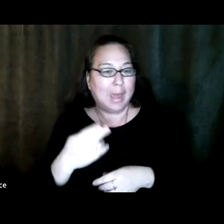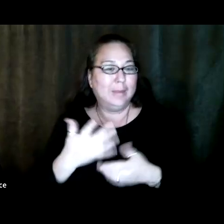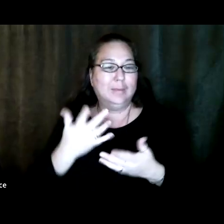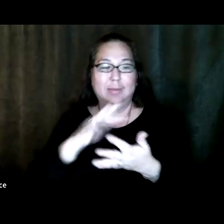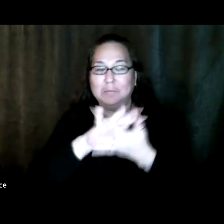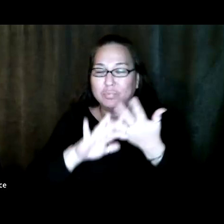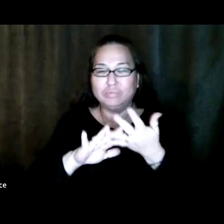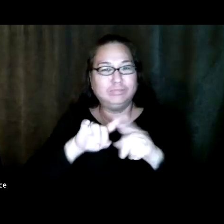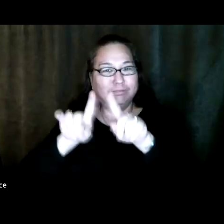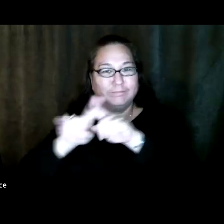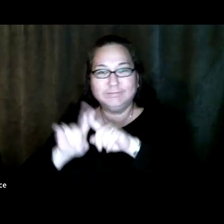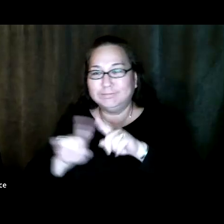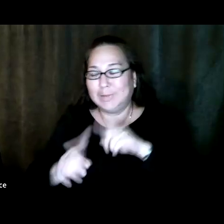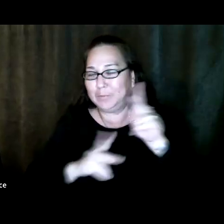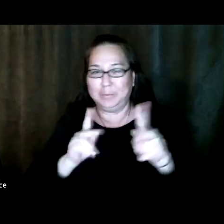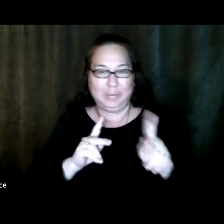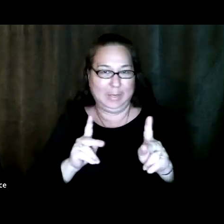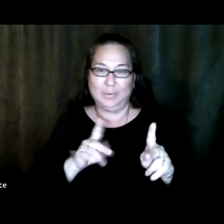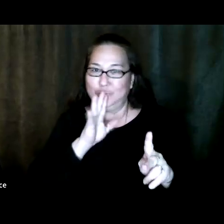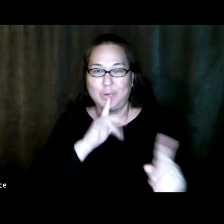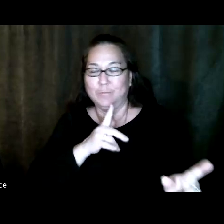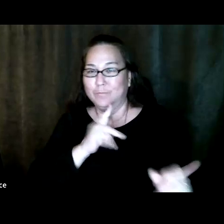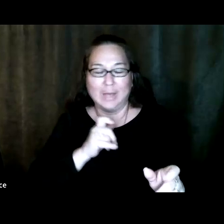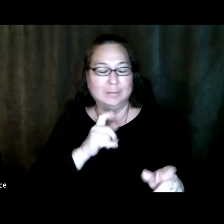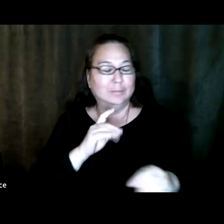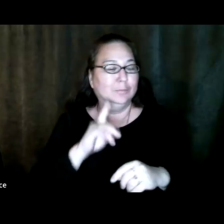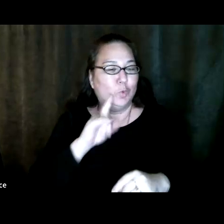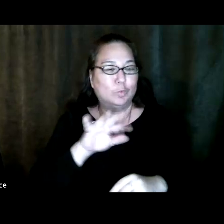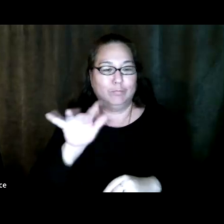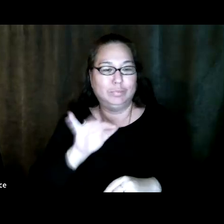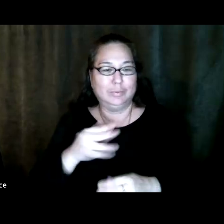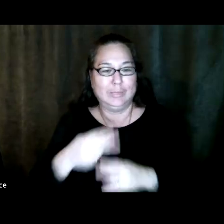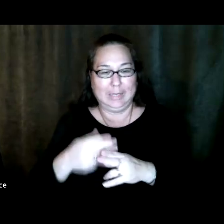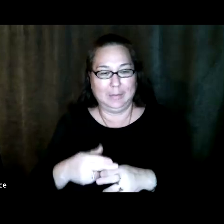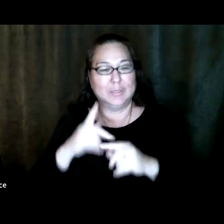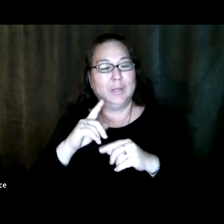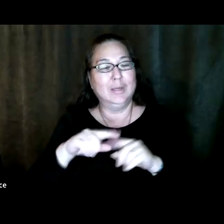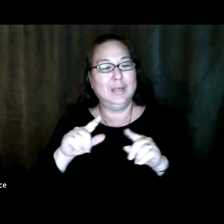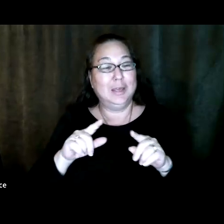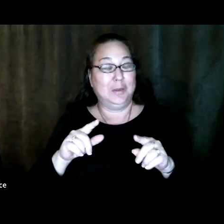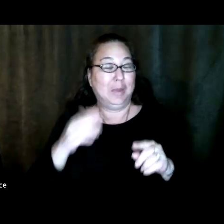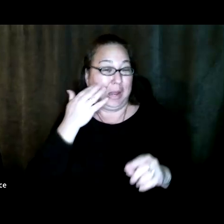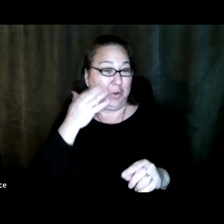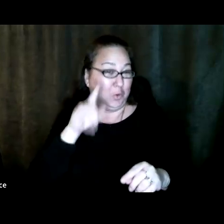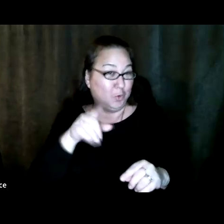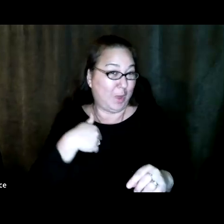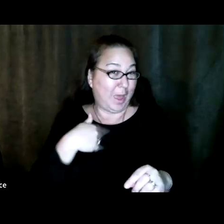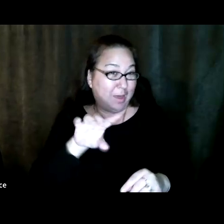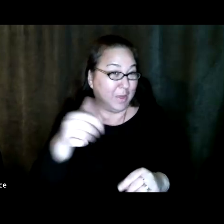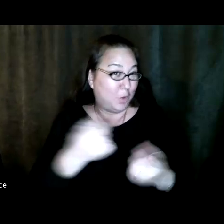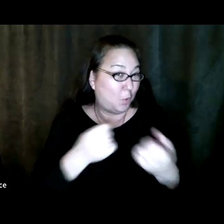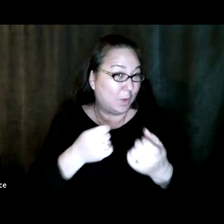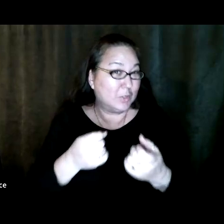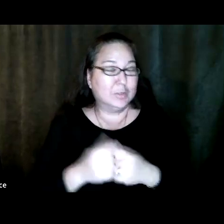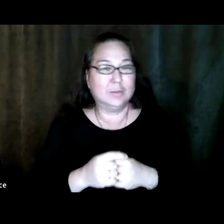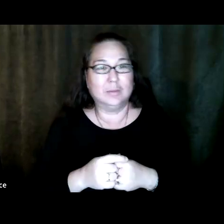Executive Director of Health and Wellness, and Secondary Superintendent Tanya Freeman Wisdom is in the back and willing to jump in as well. I know if you have a question that is relevant to her.